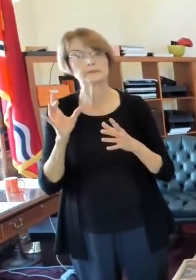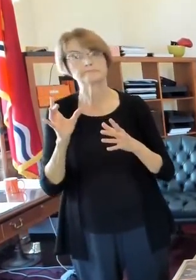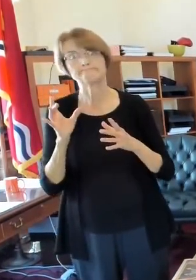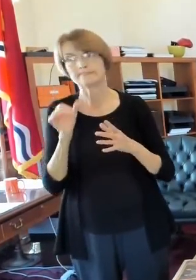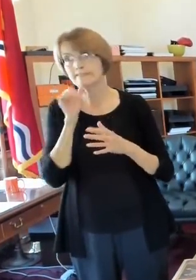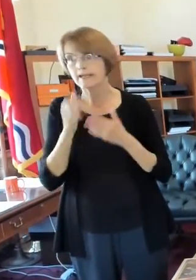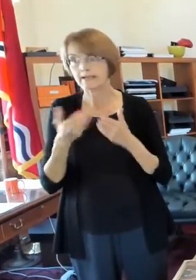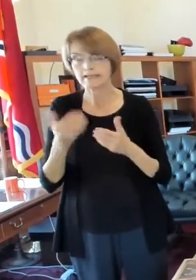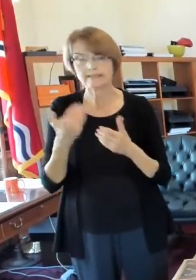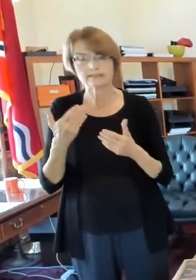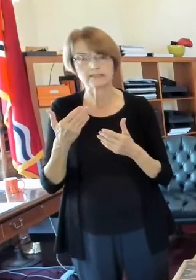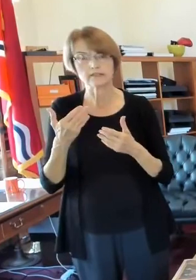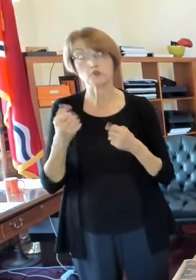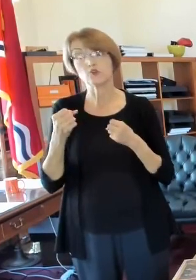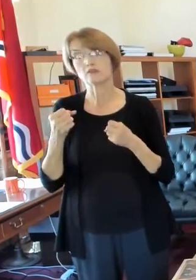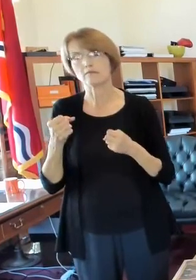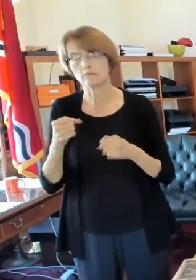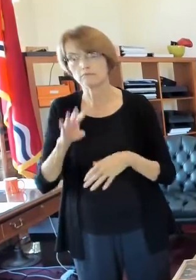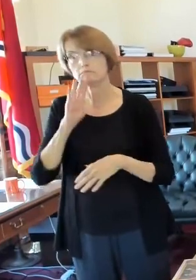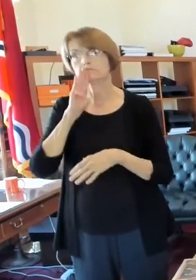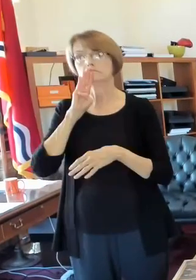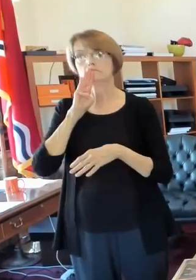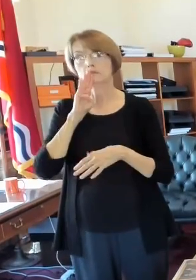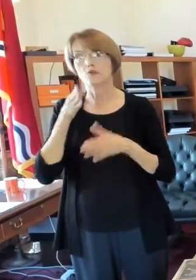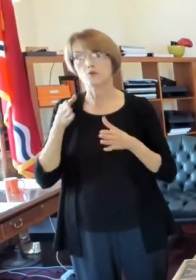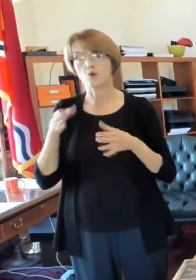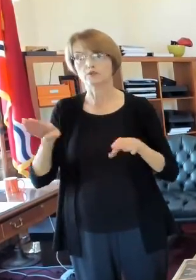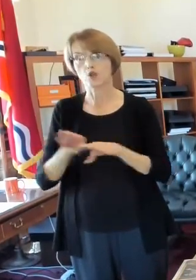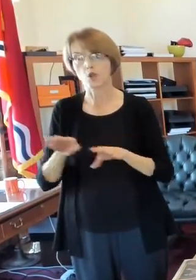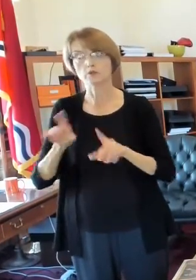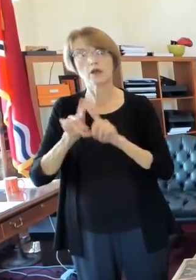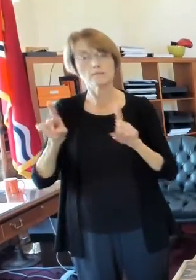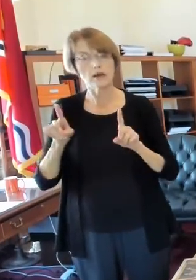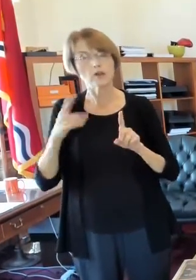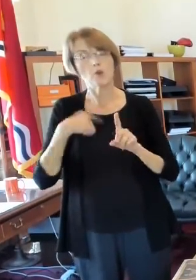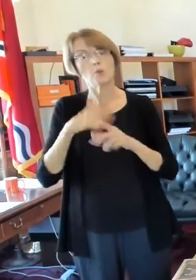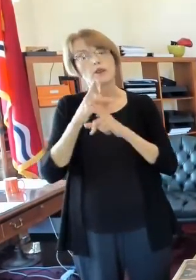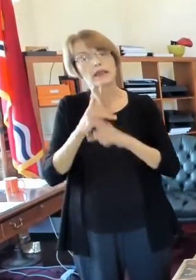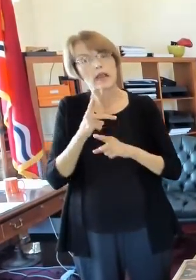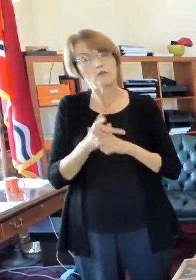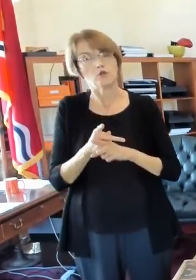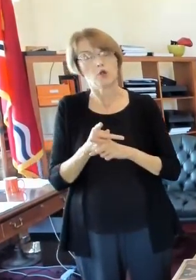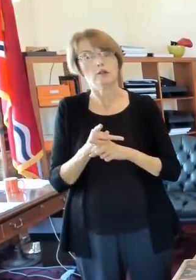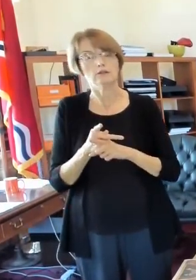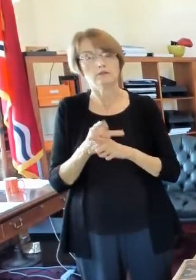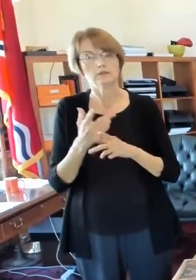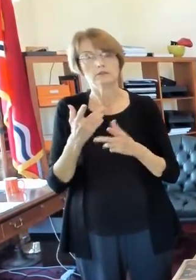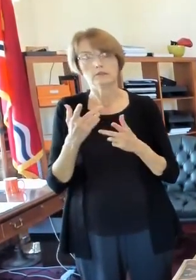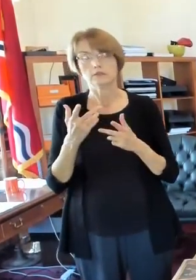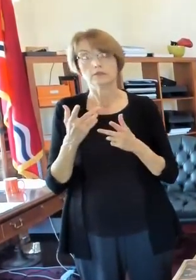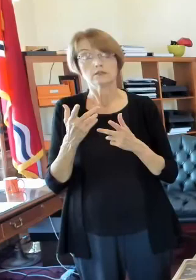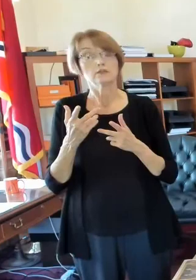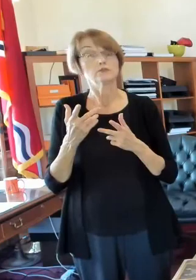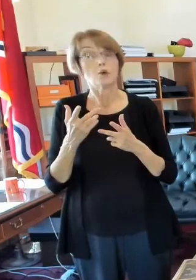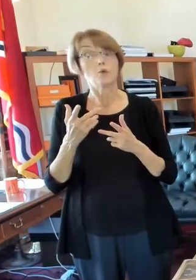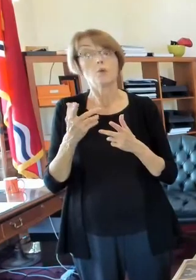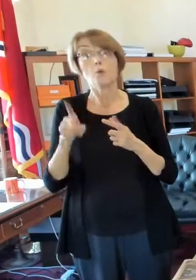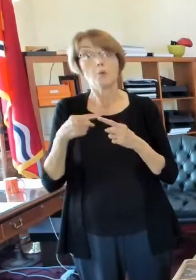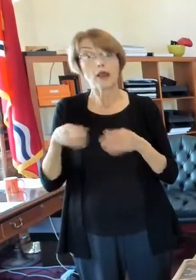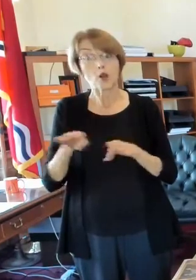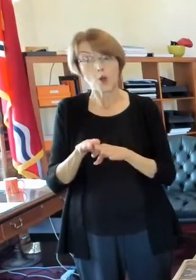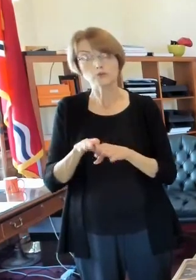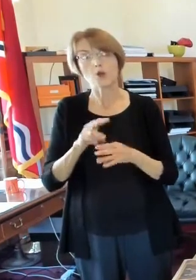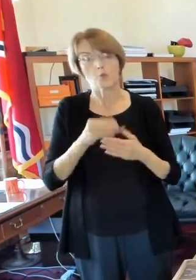but we're always careful to make sure that the weekend, 1, it's on the weekend, 2, it's back open